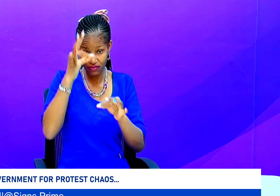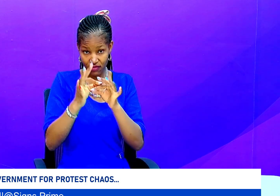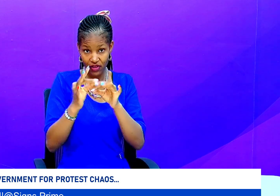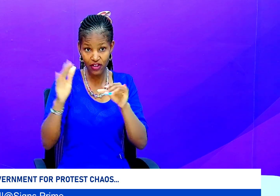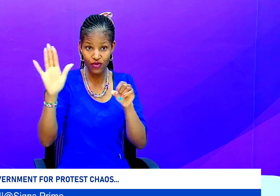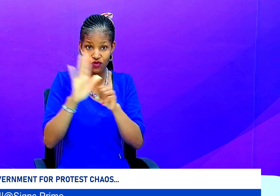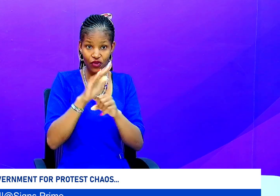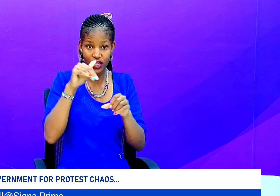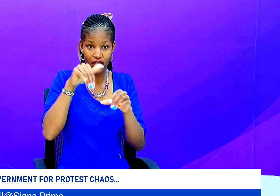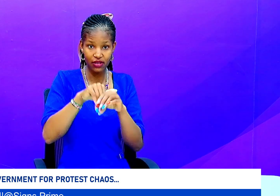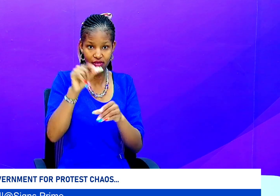And moving on,